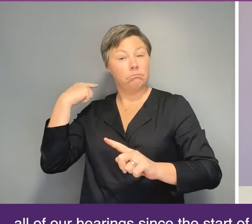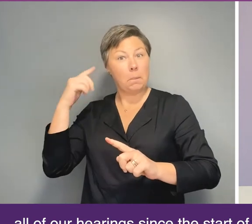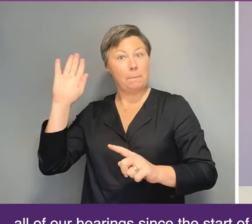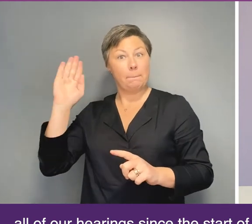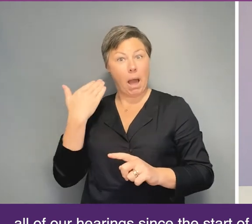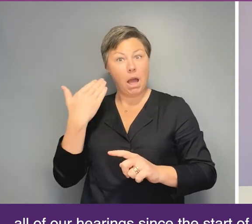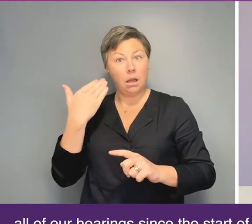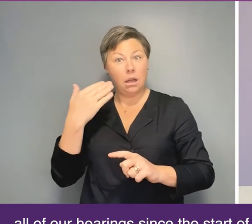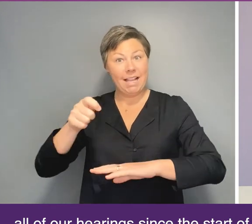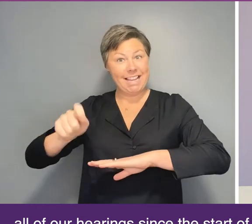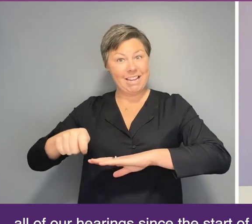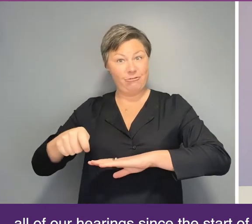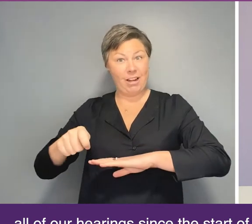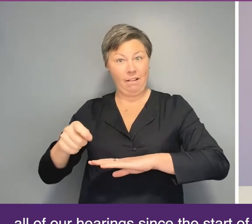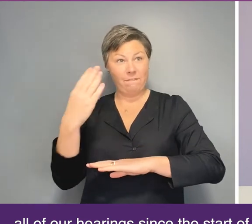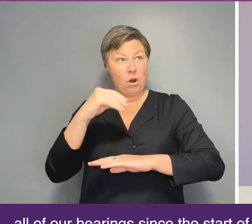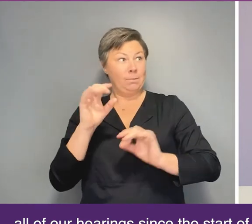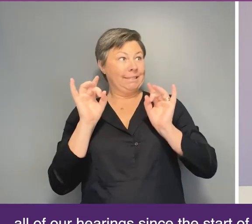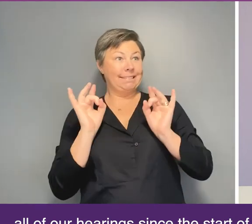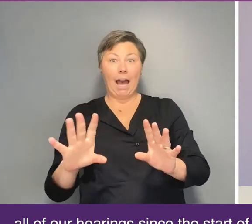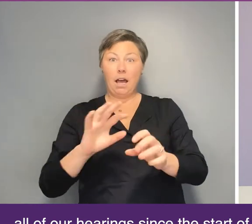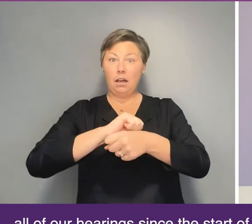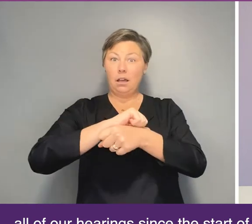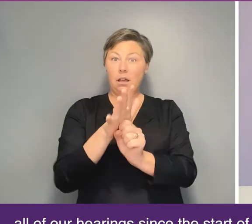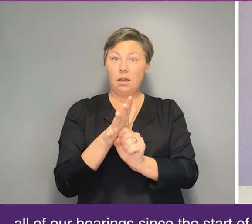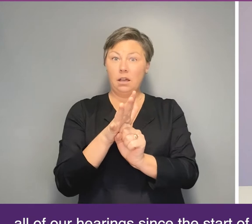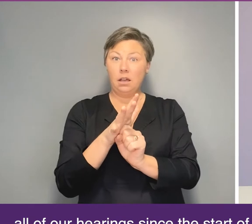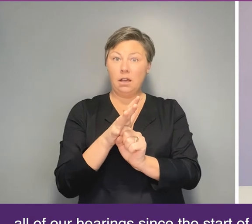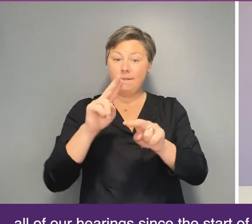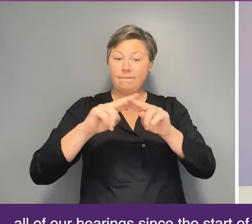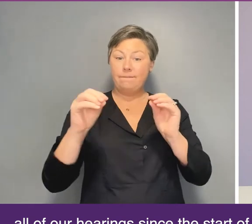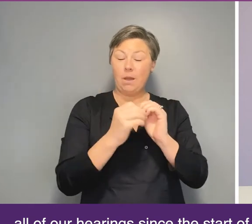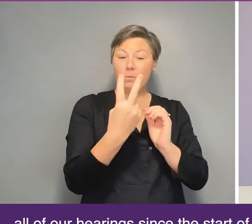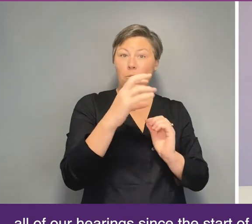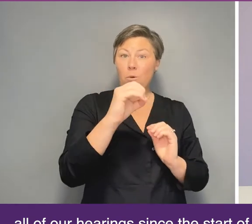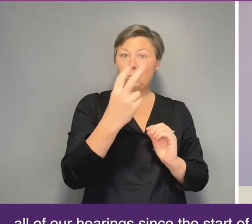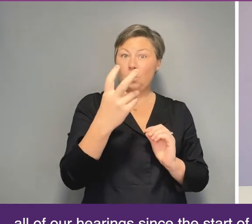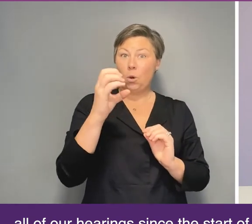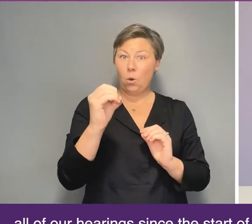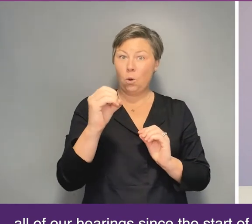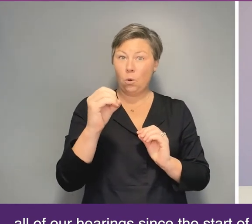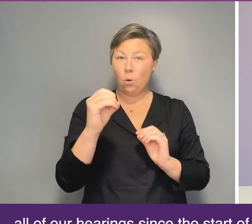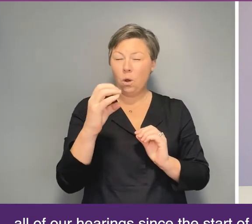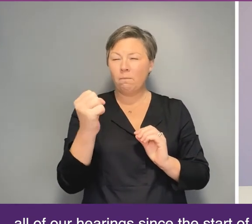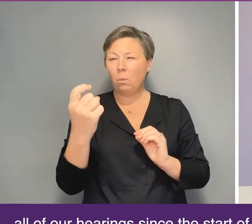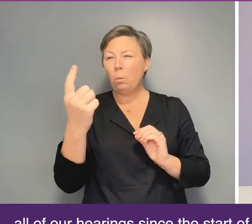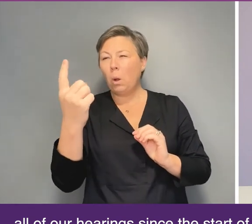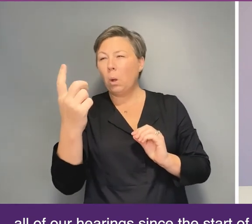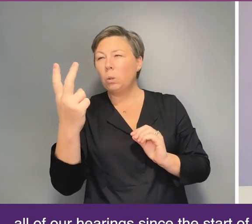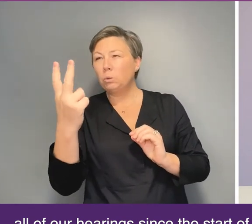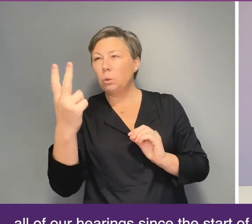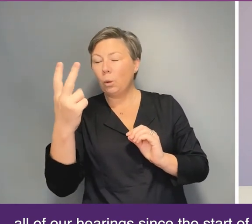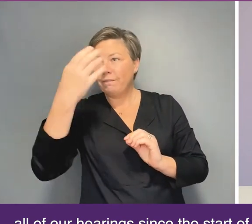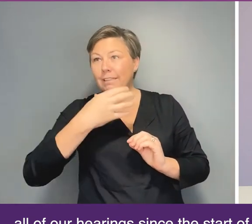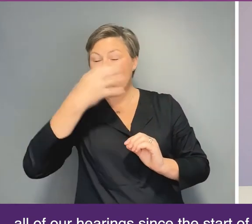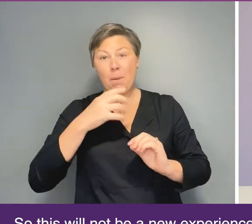hearings since the start of the pandemic in February 2020, with one or two exceptions, have been held